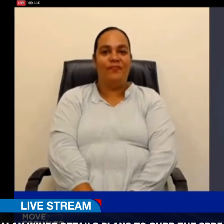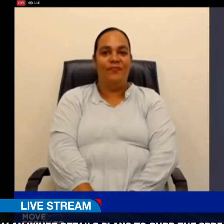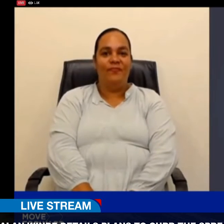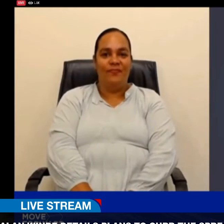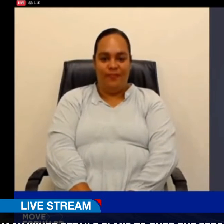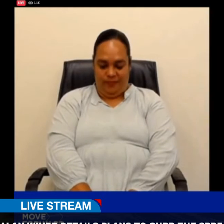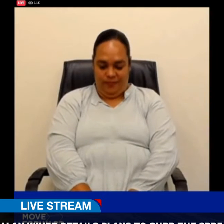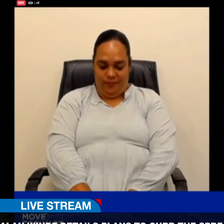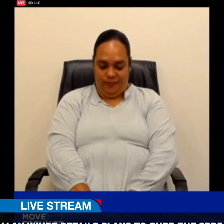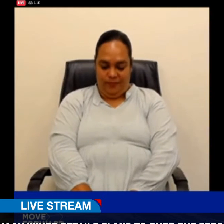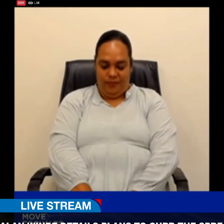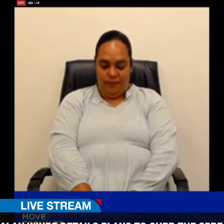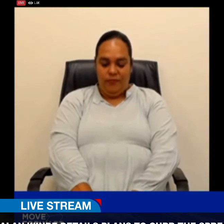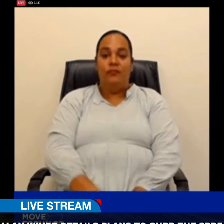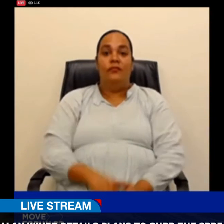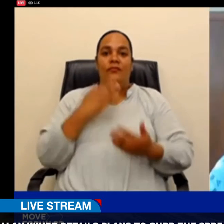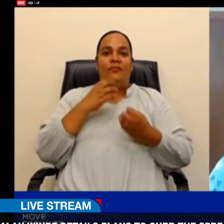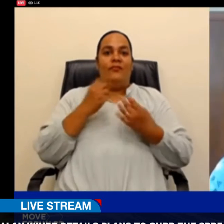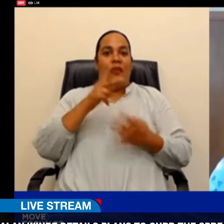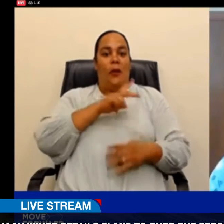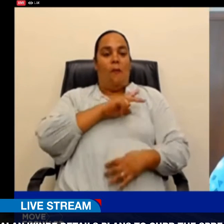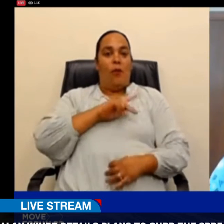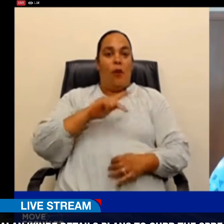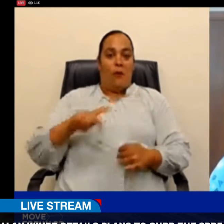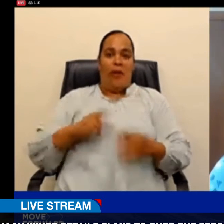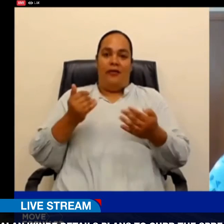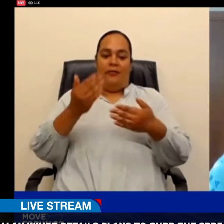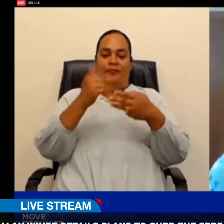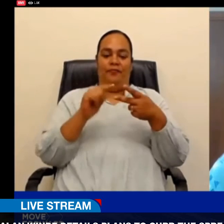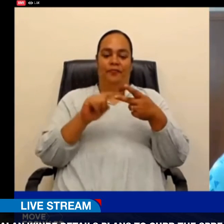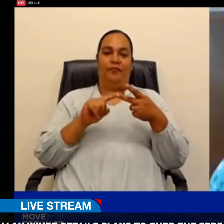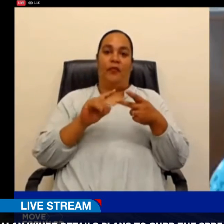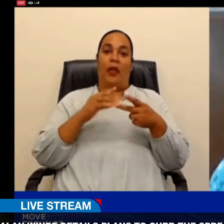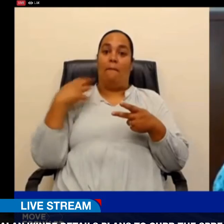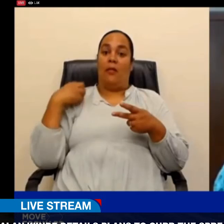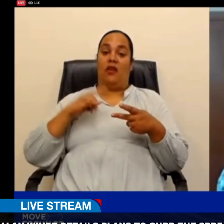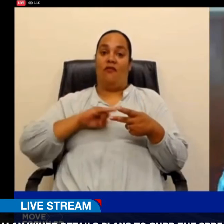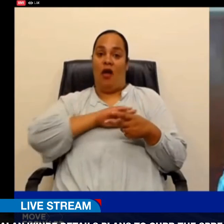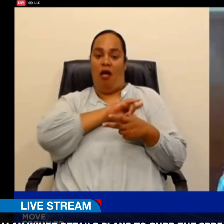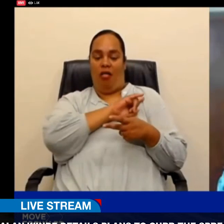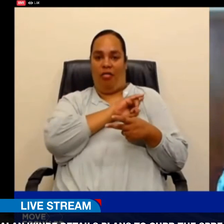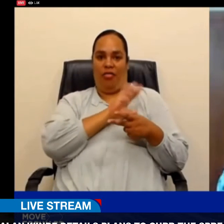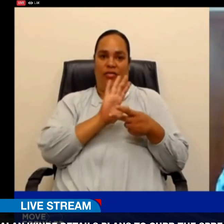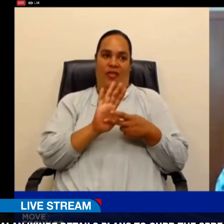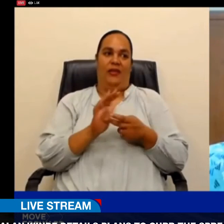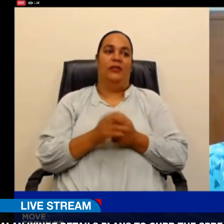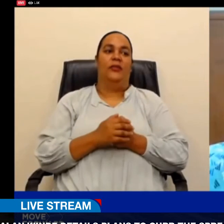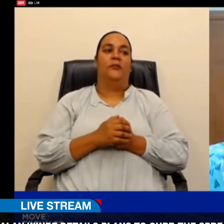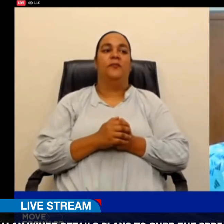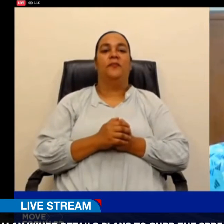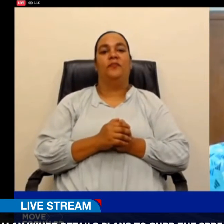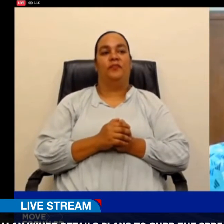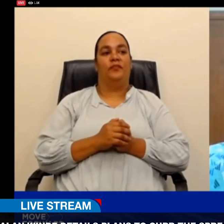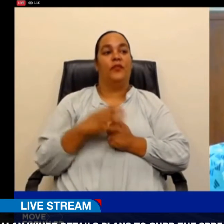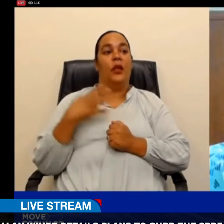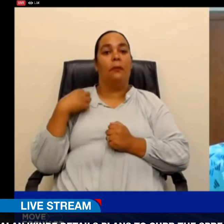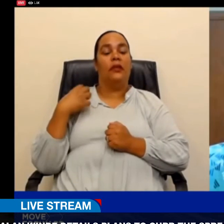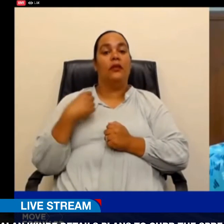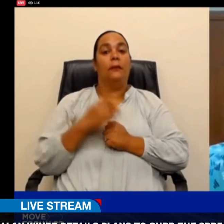Thank you very much, Premier. Up next on the program is Minister of Health, Dr. Norma French-Mbombo. Minister